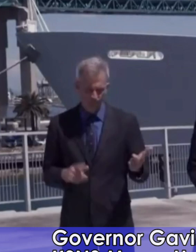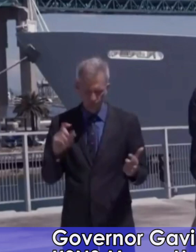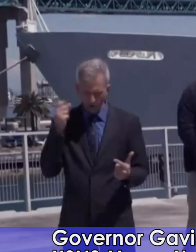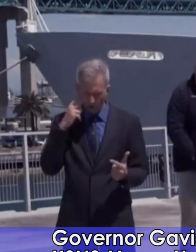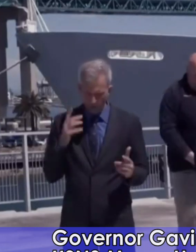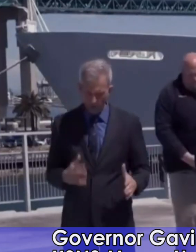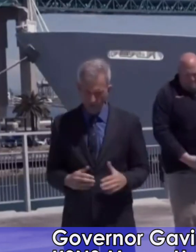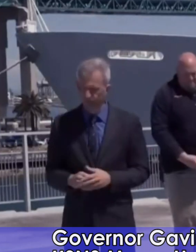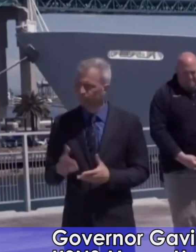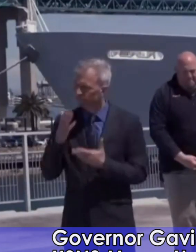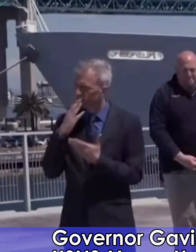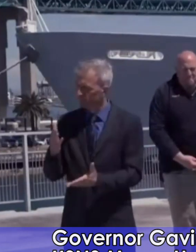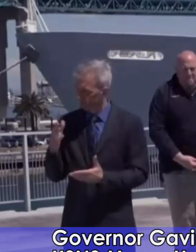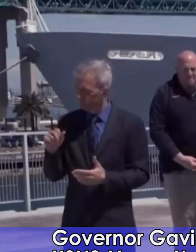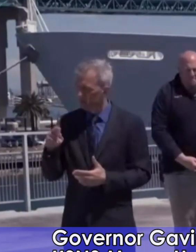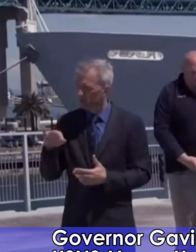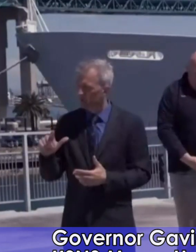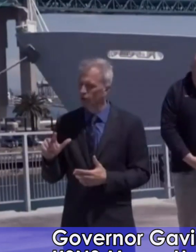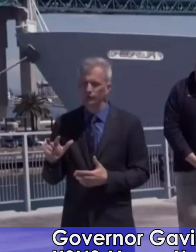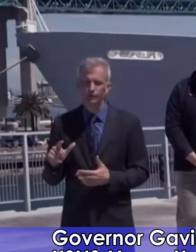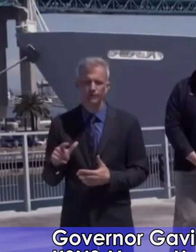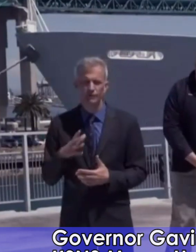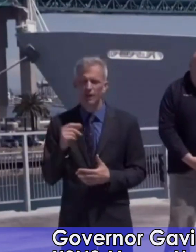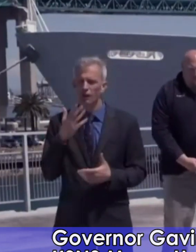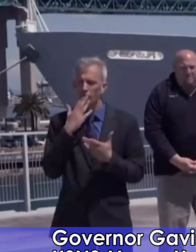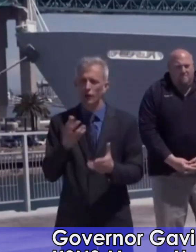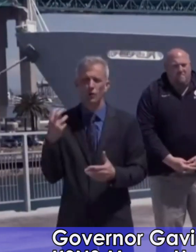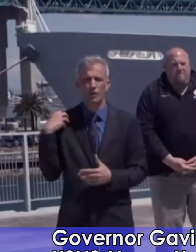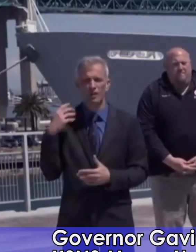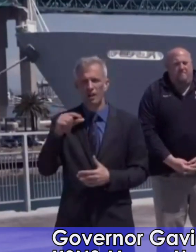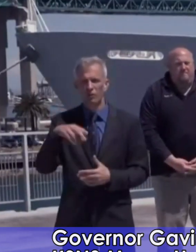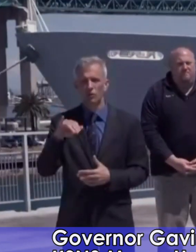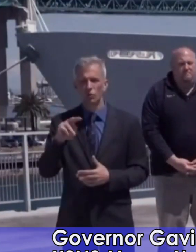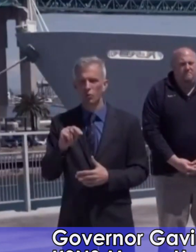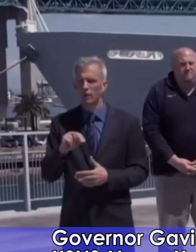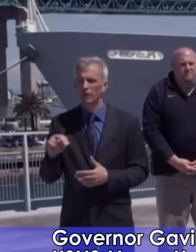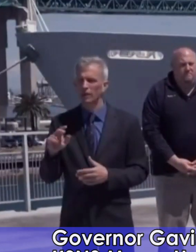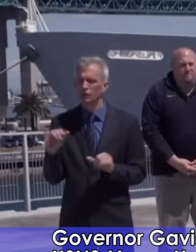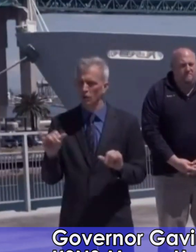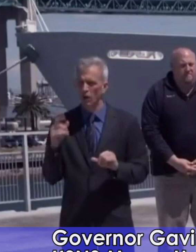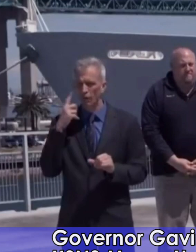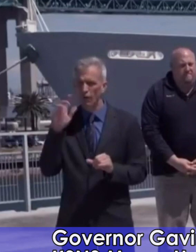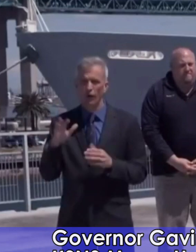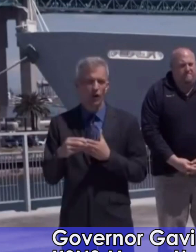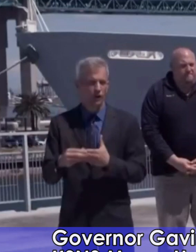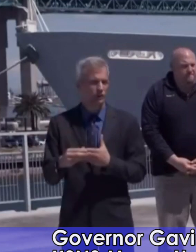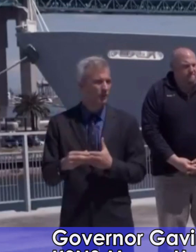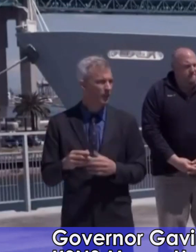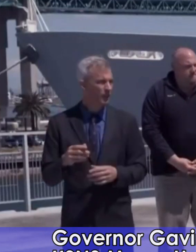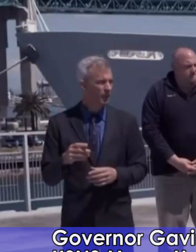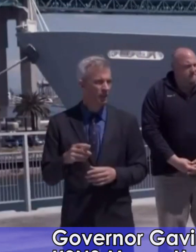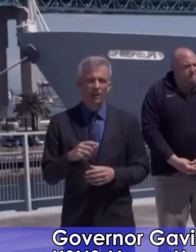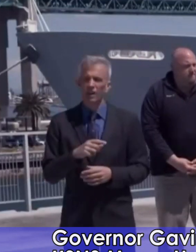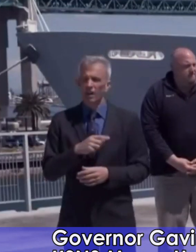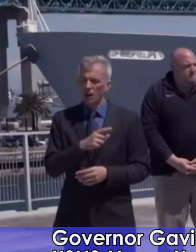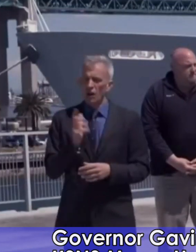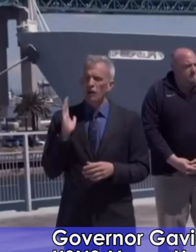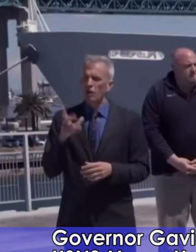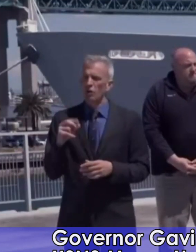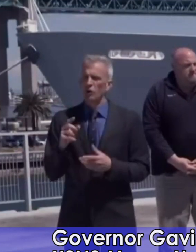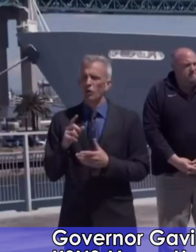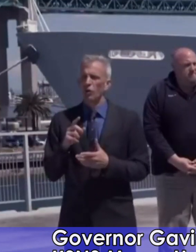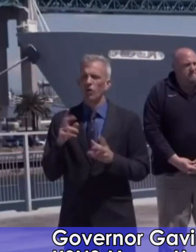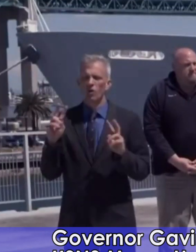you, Admiral, and thank you to Captain Quinn as well for your extraordinary leadership. They'll be doing rehearsals, as they refer to them, this